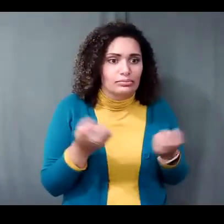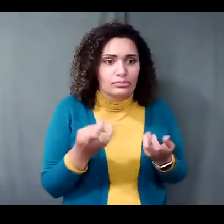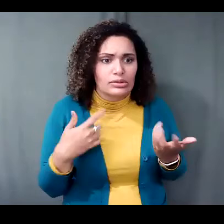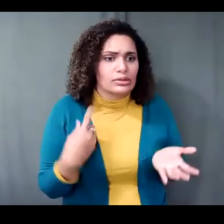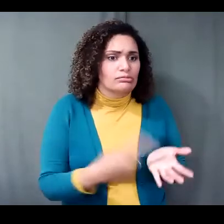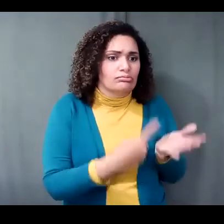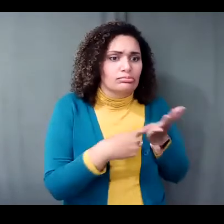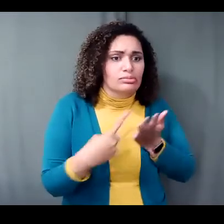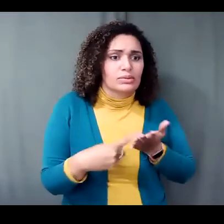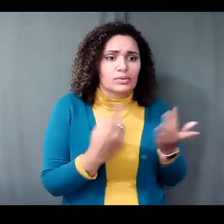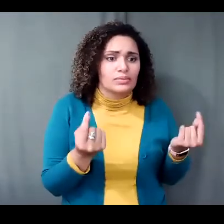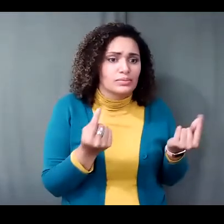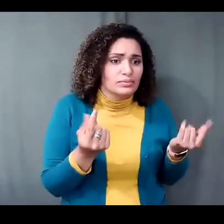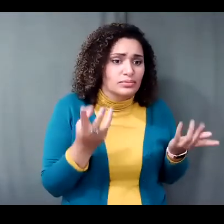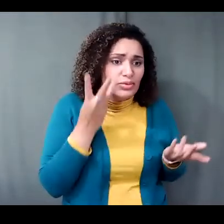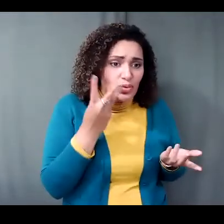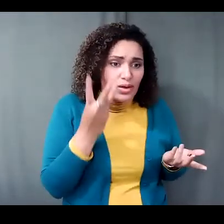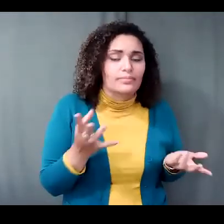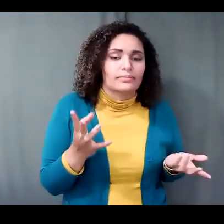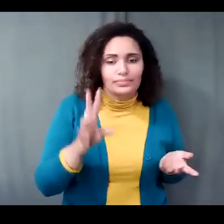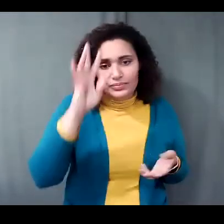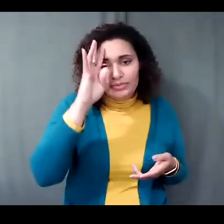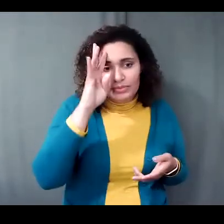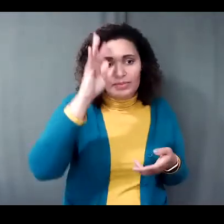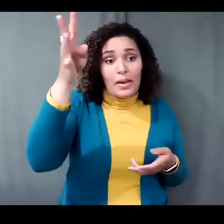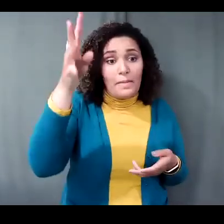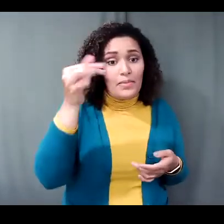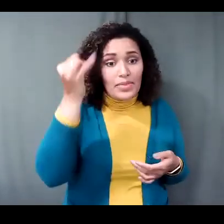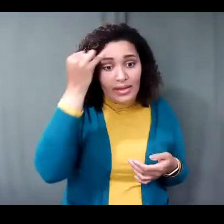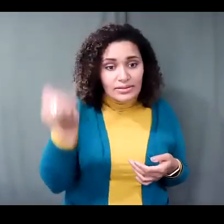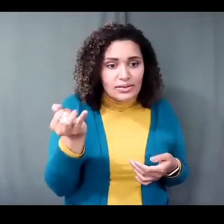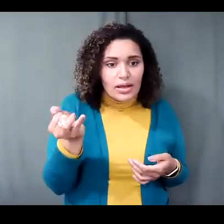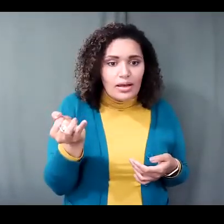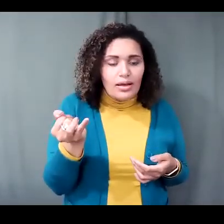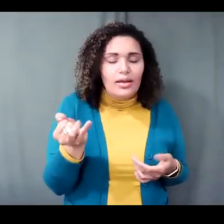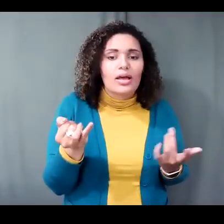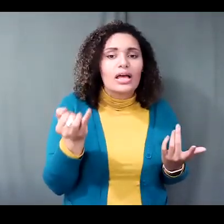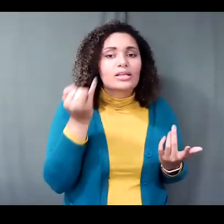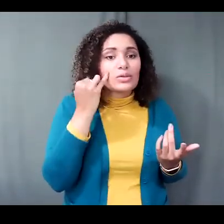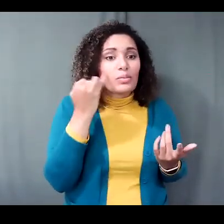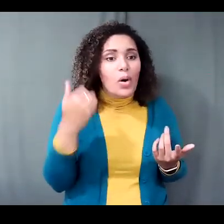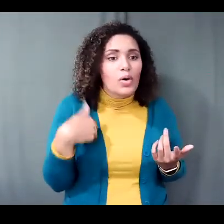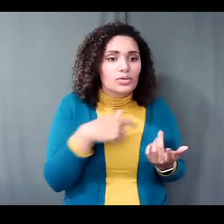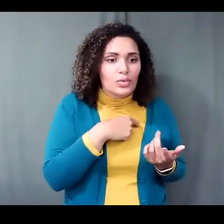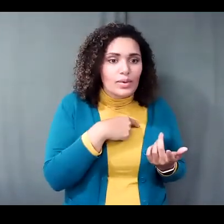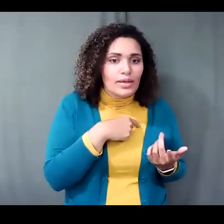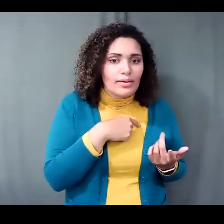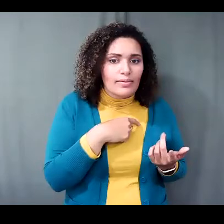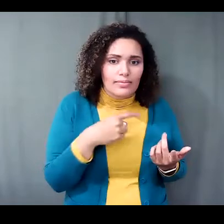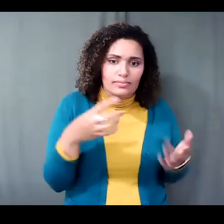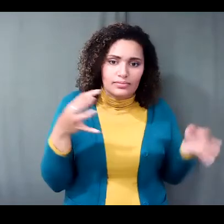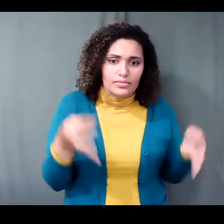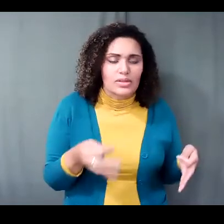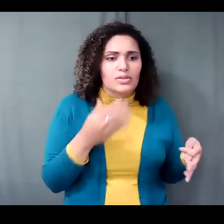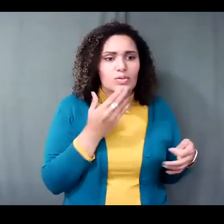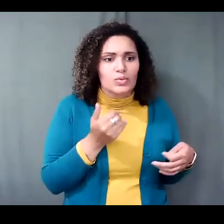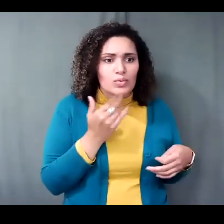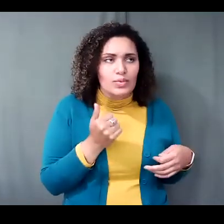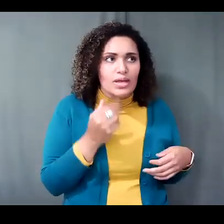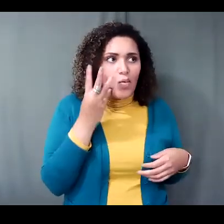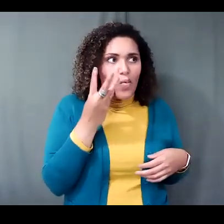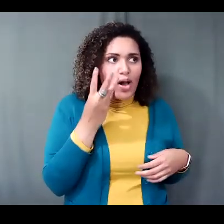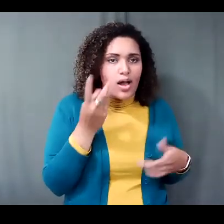with this wine? We came up with this idea. Well, what if we went the other way? What if we said, we're going to have this sweet wine?